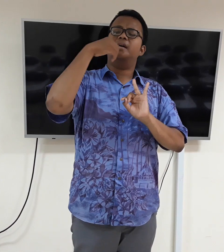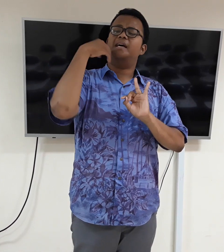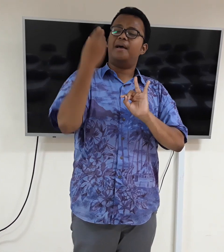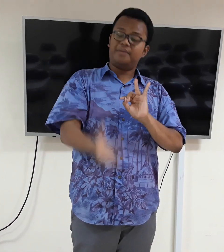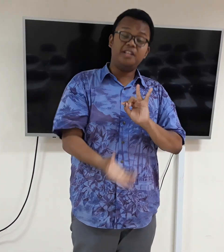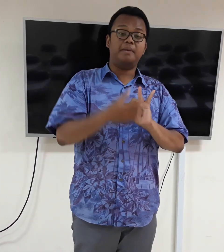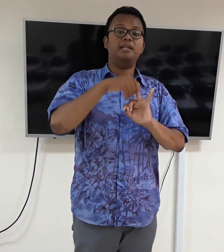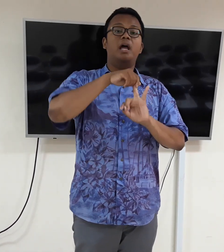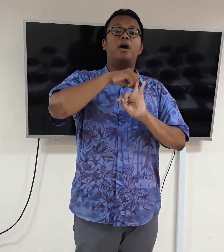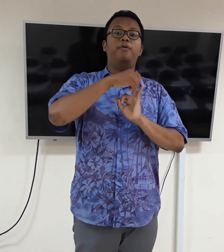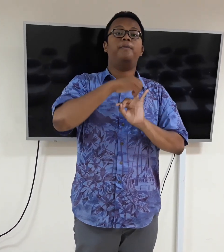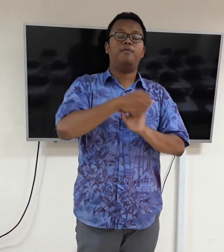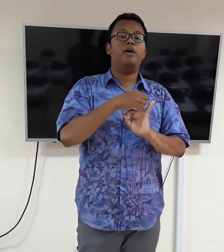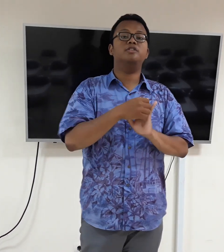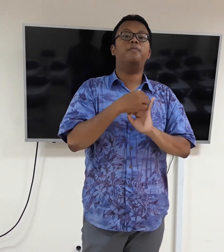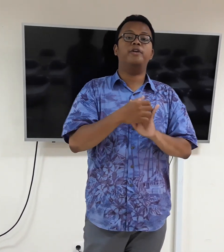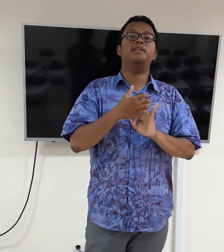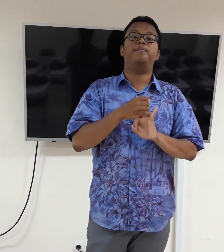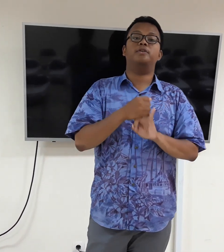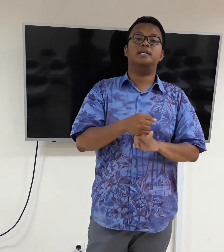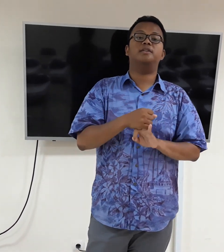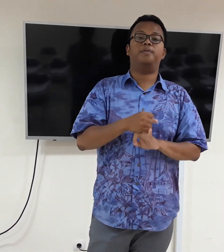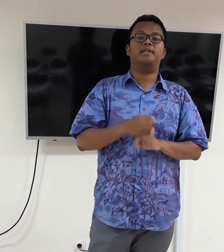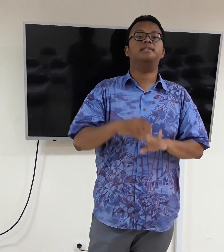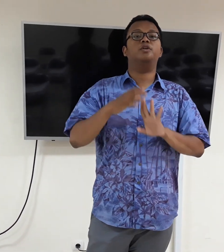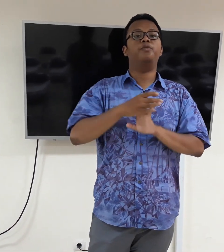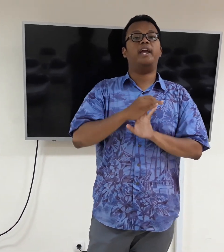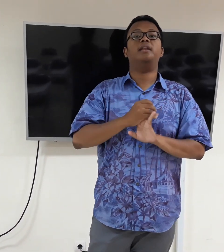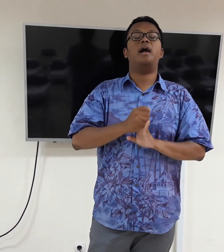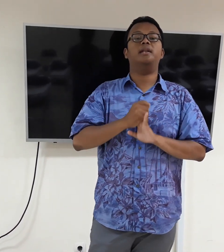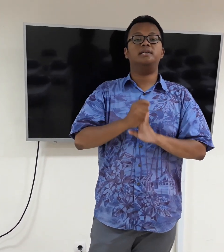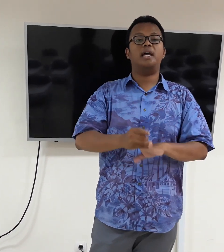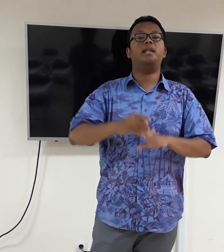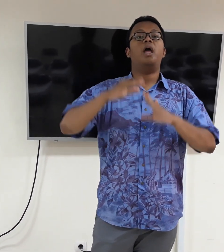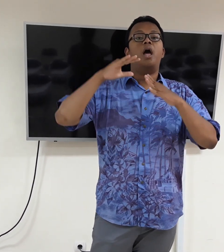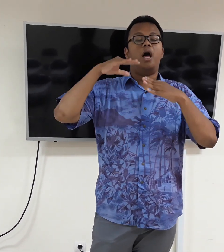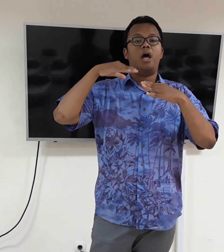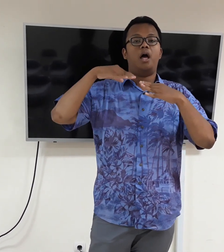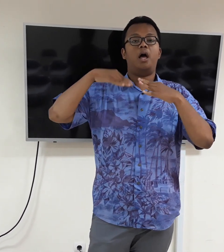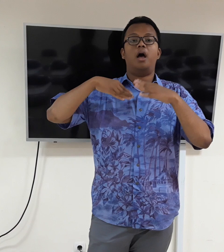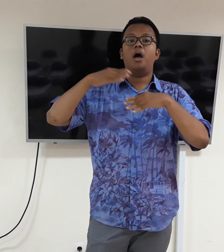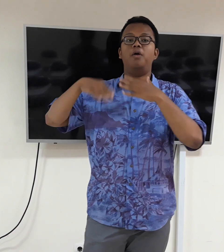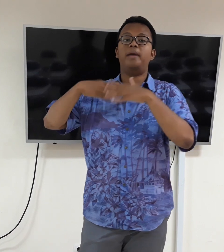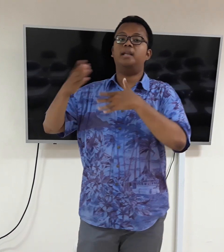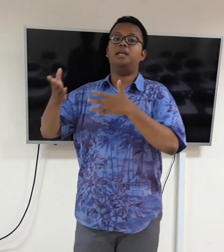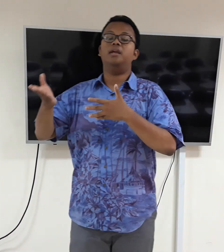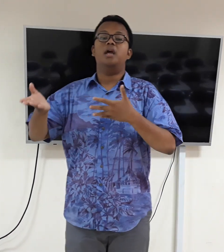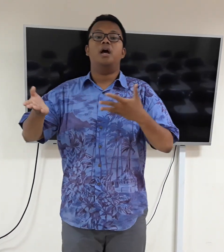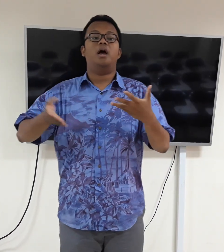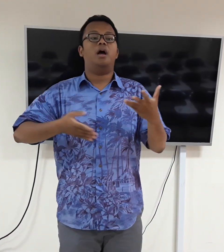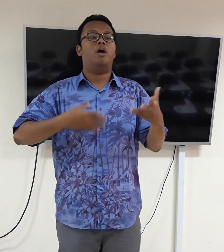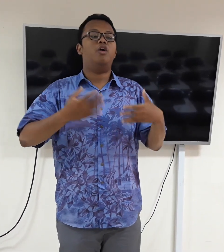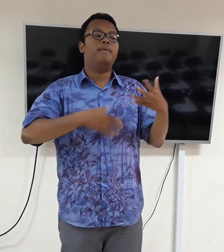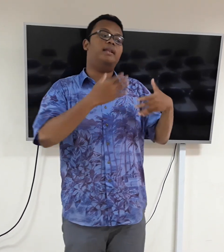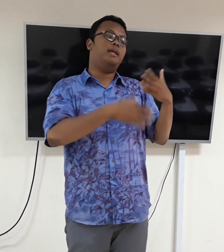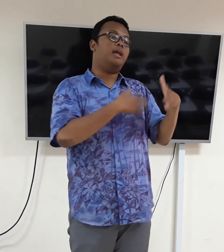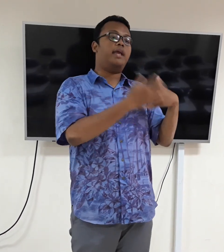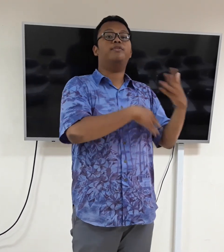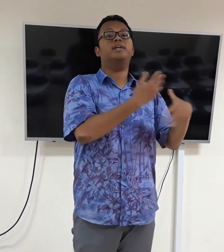the treatment, we also bring the post-test to pre-test, so we can understand how many